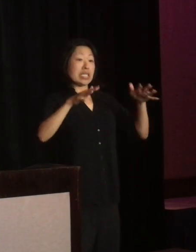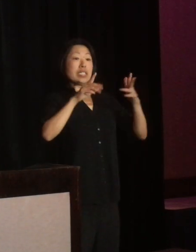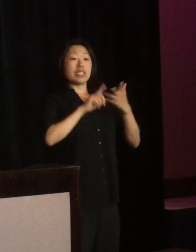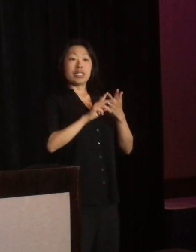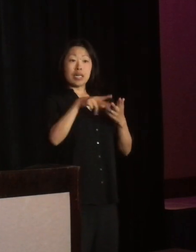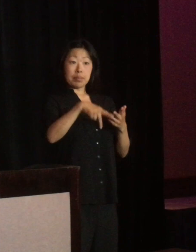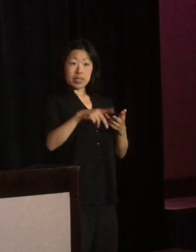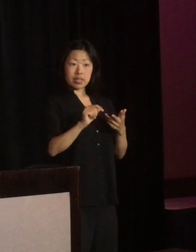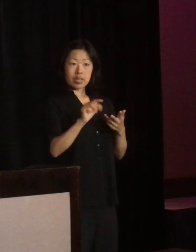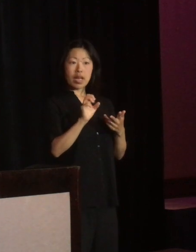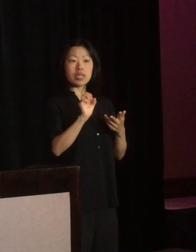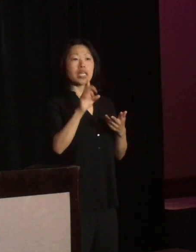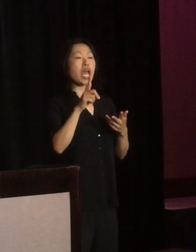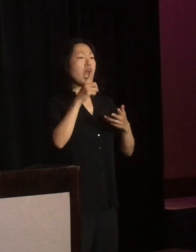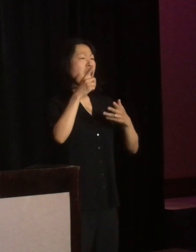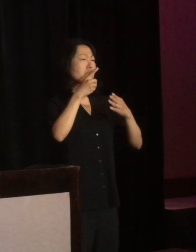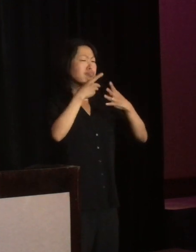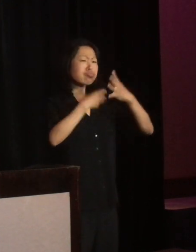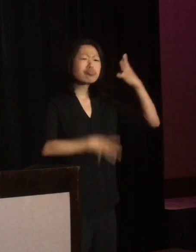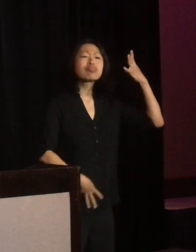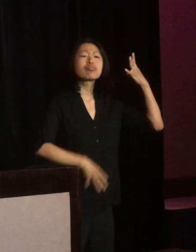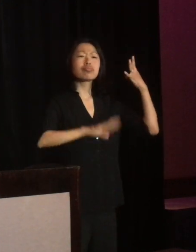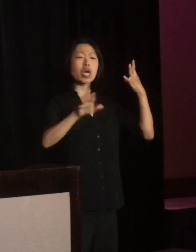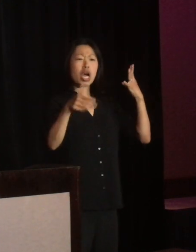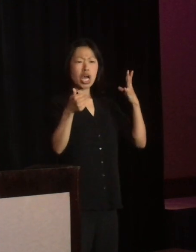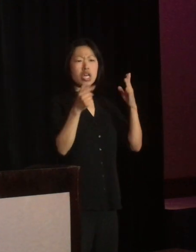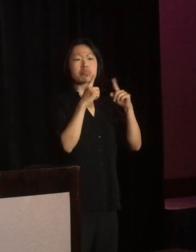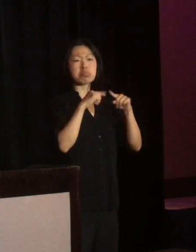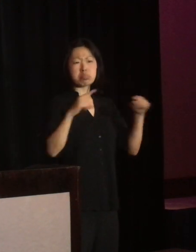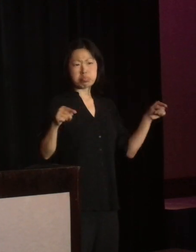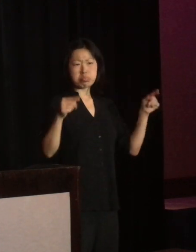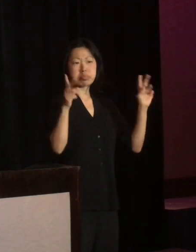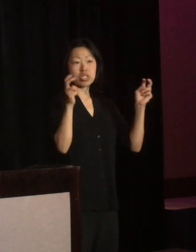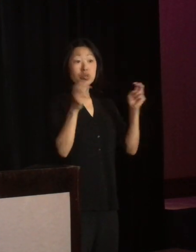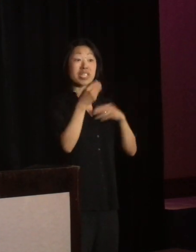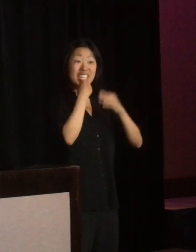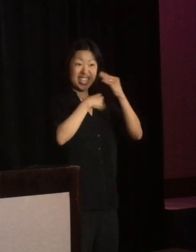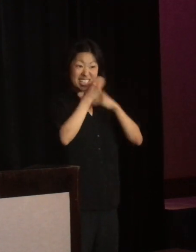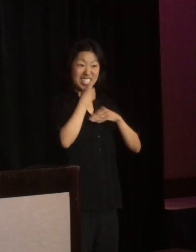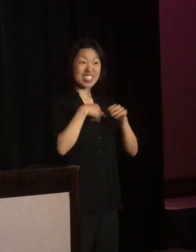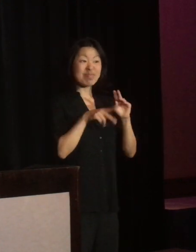PTSD, a number of other issues, eating disorders.